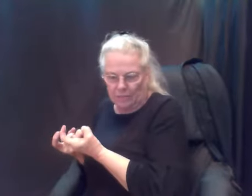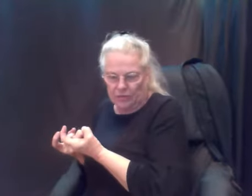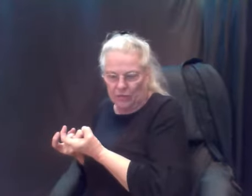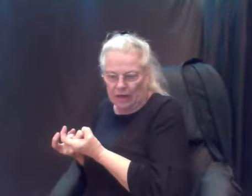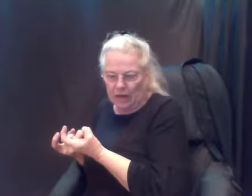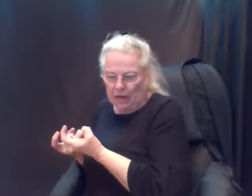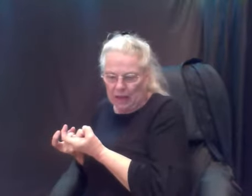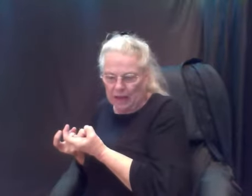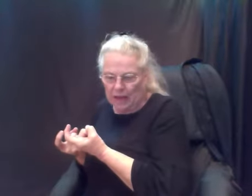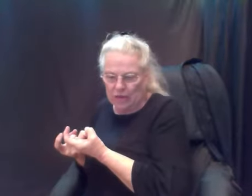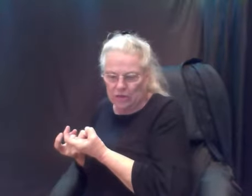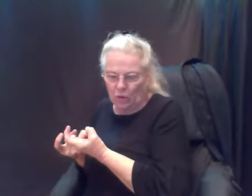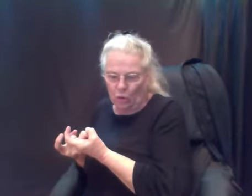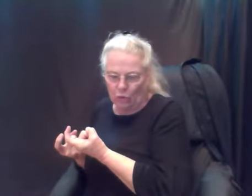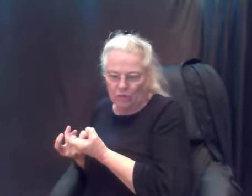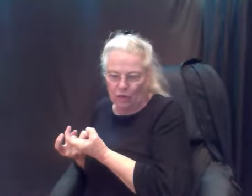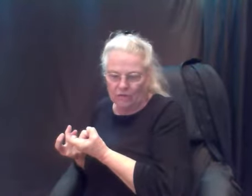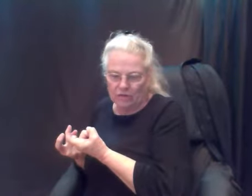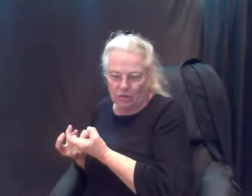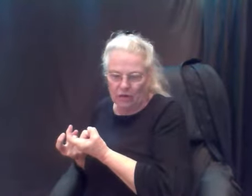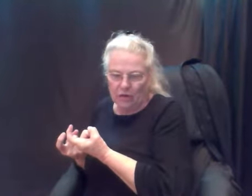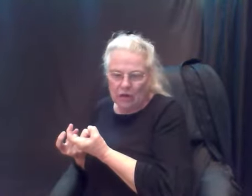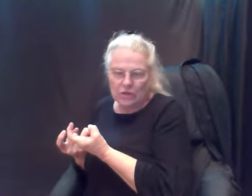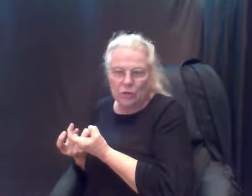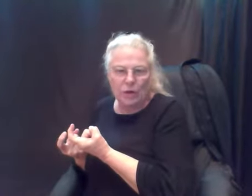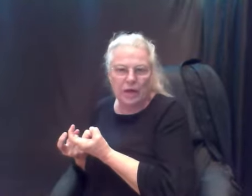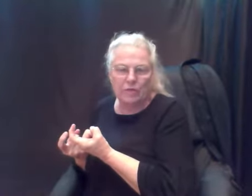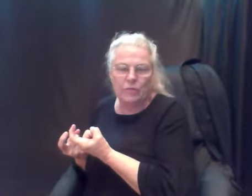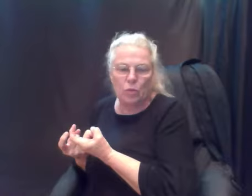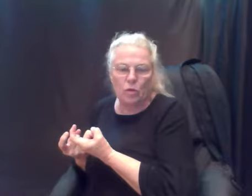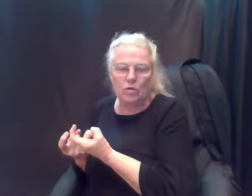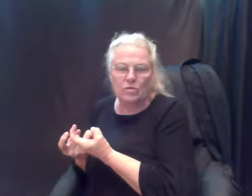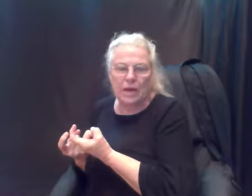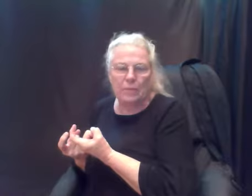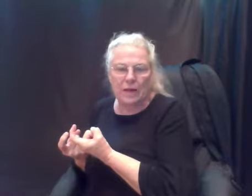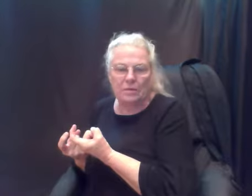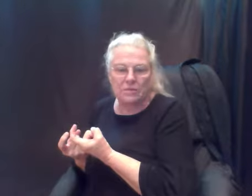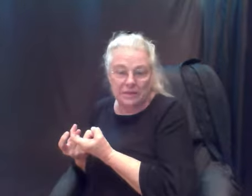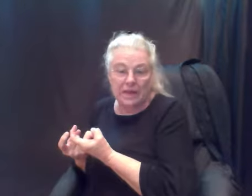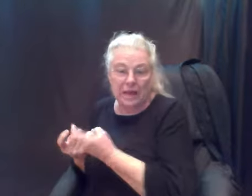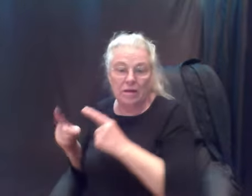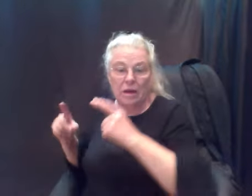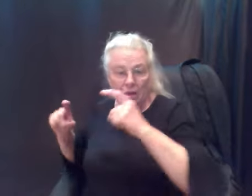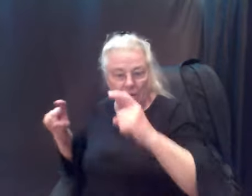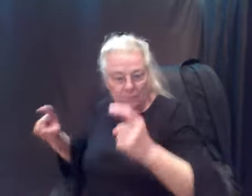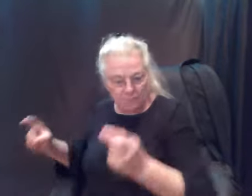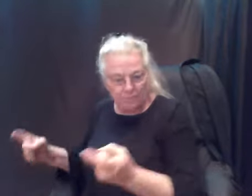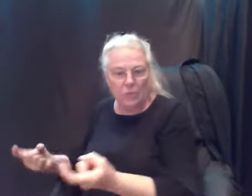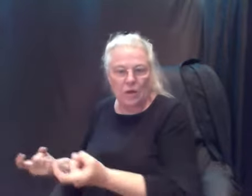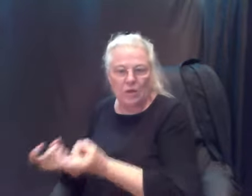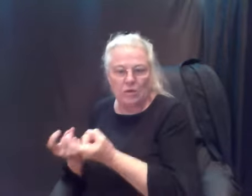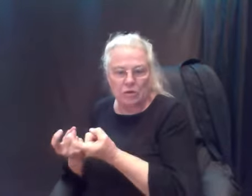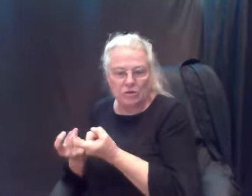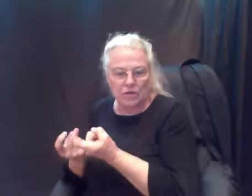that it catches a hold of whoever is on there. So any of the words that mean sin, your stain